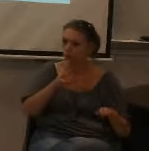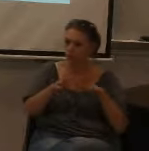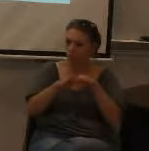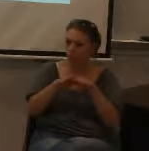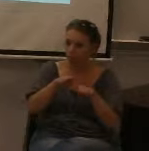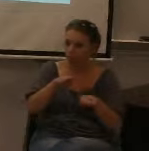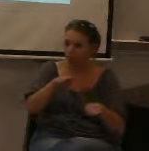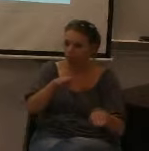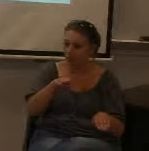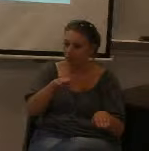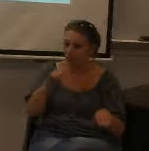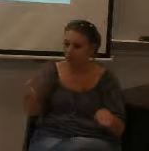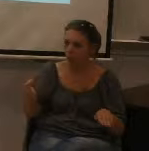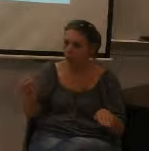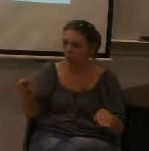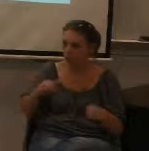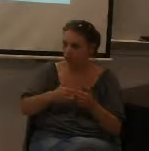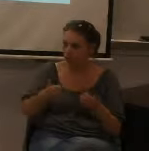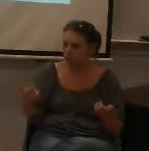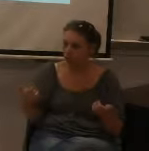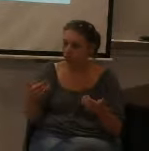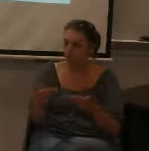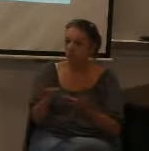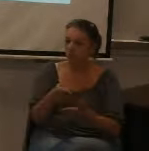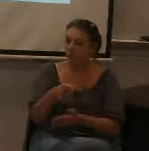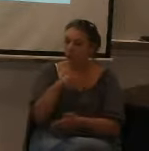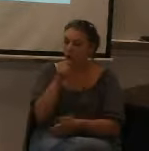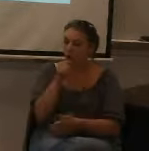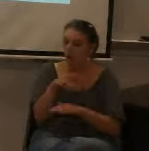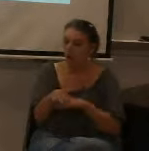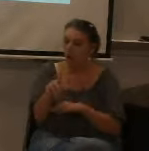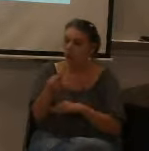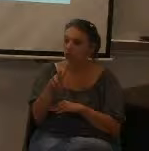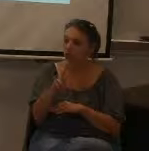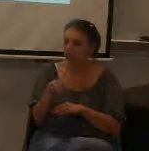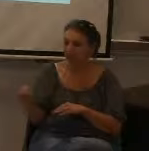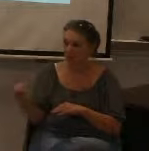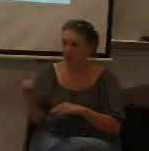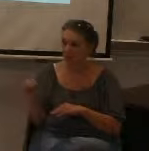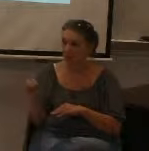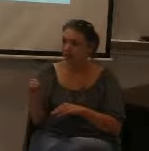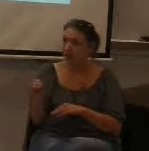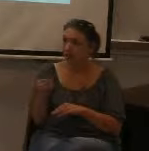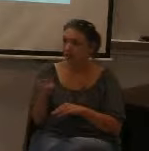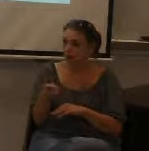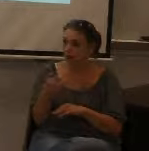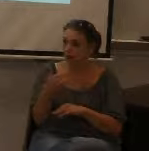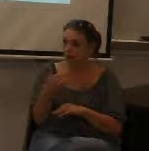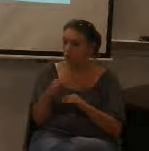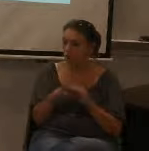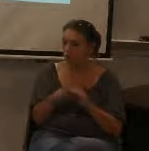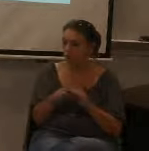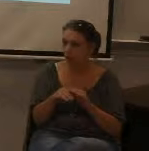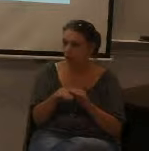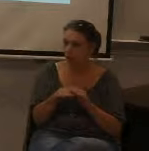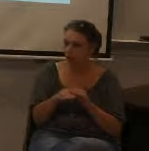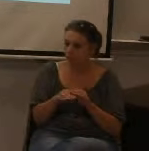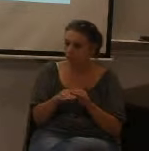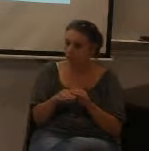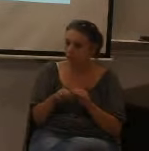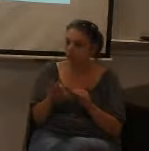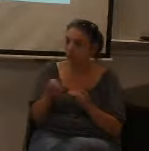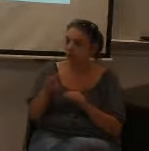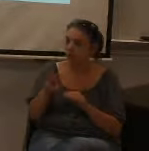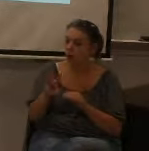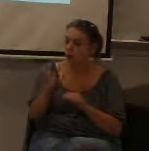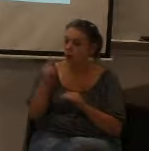drought, basically from the early 2000s, it was under drought flows, right? That it was, the flows were lower than they